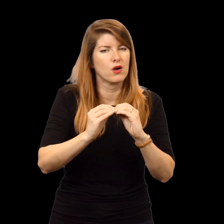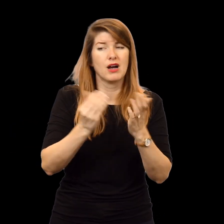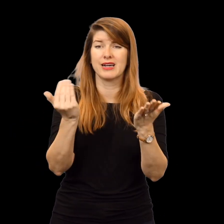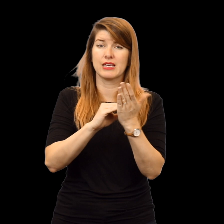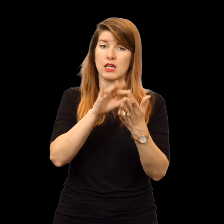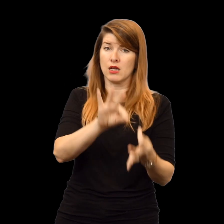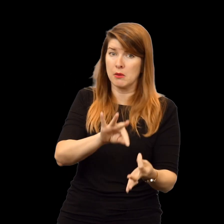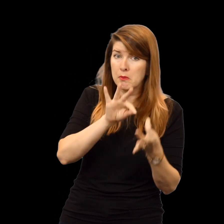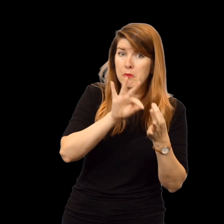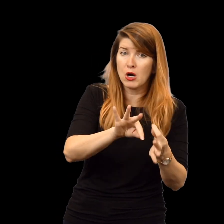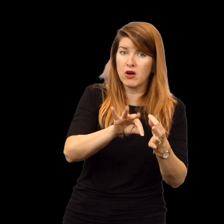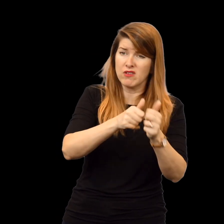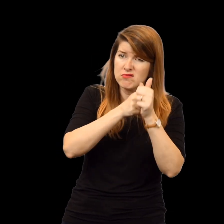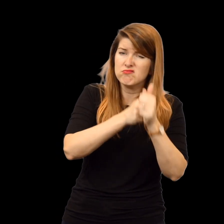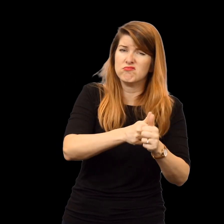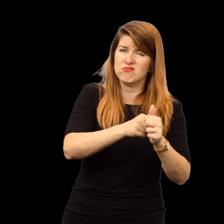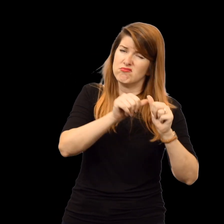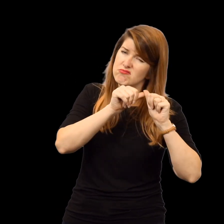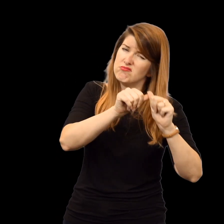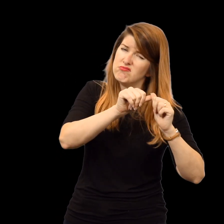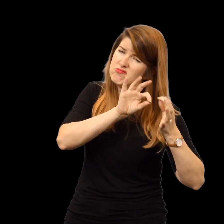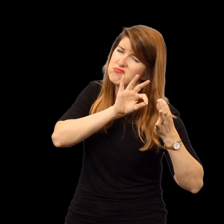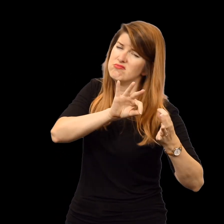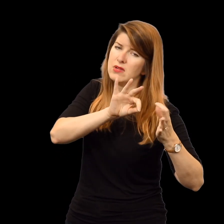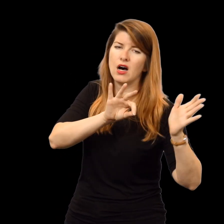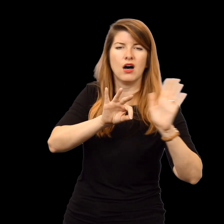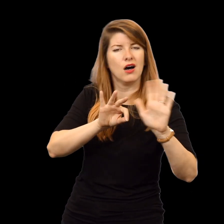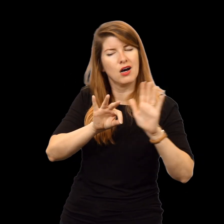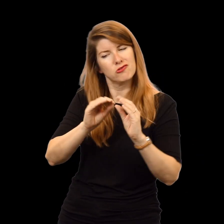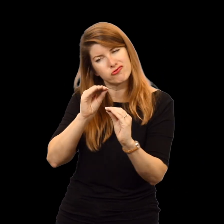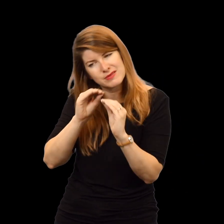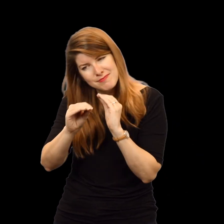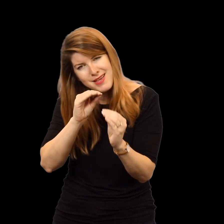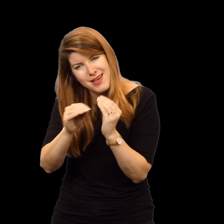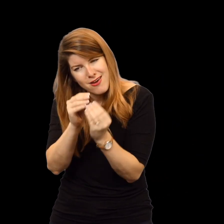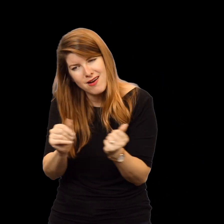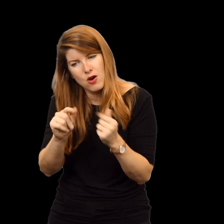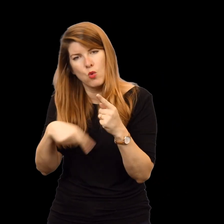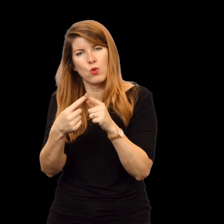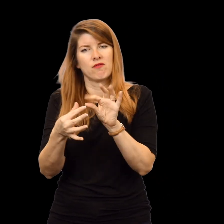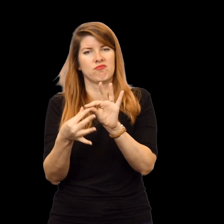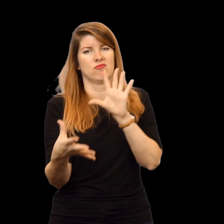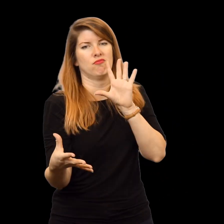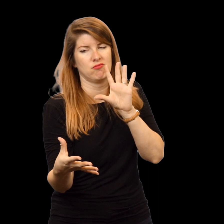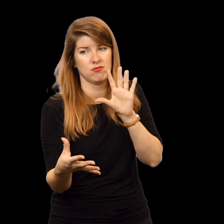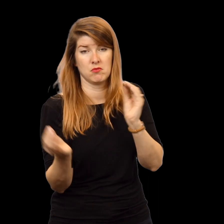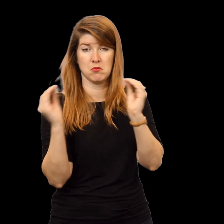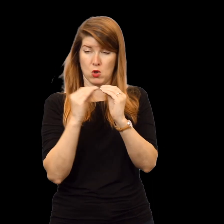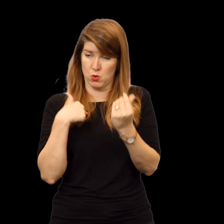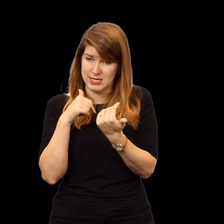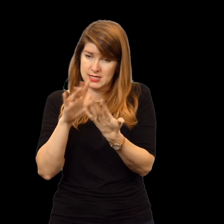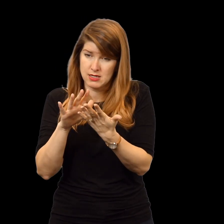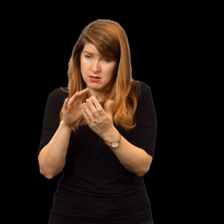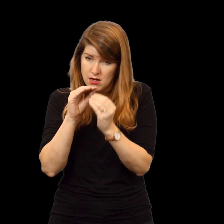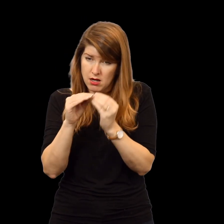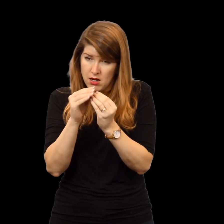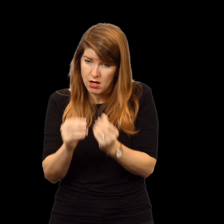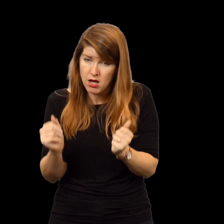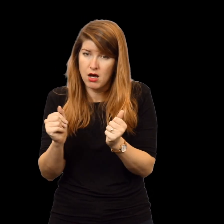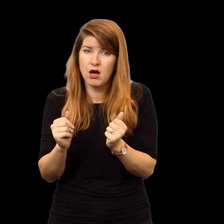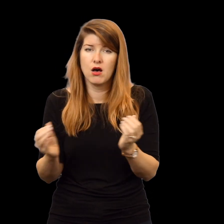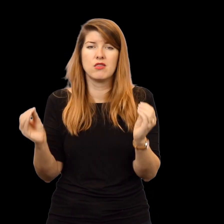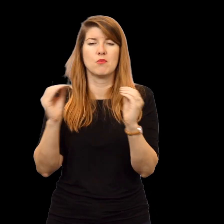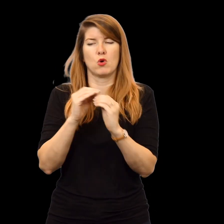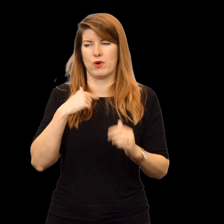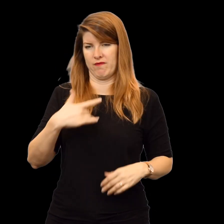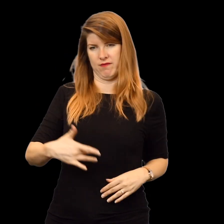it isn't about perfect chronic connection. It's about repair when we become disconnected. And the more we do that, the more we